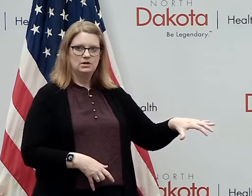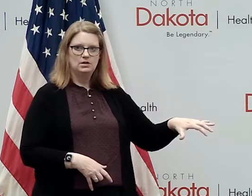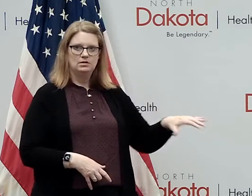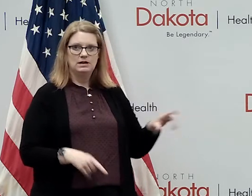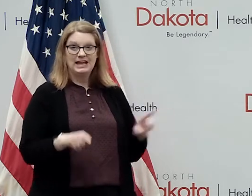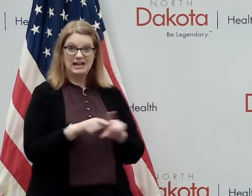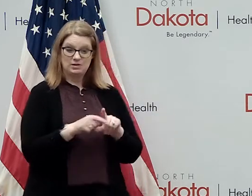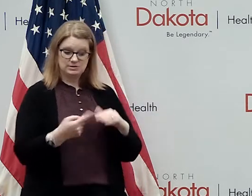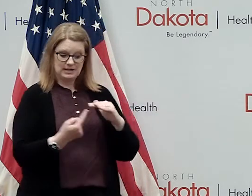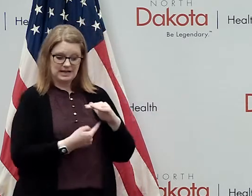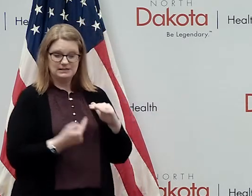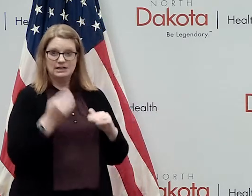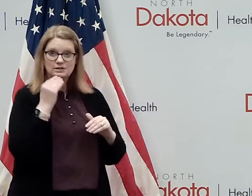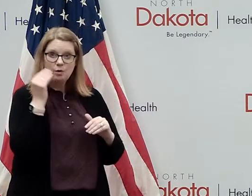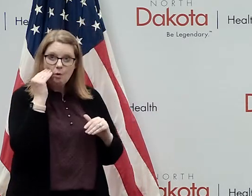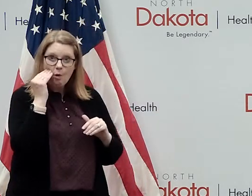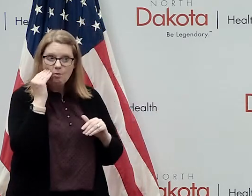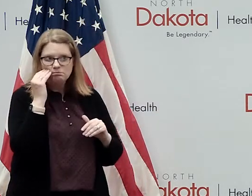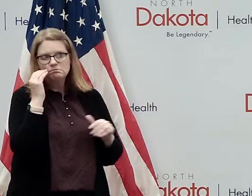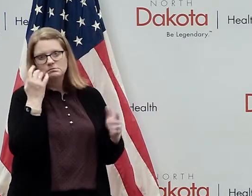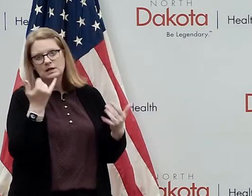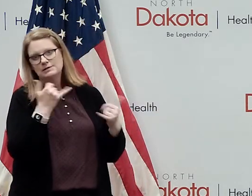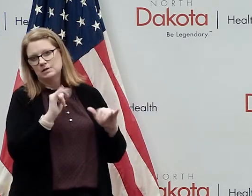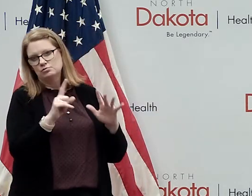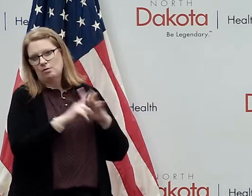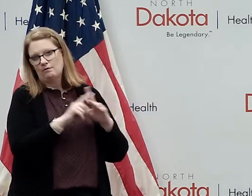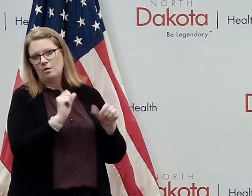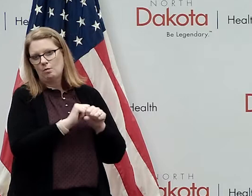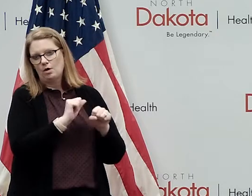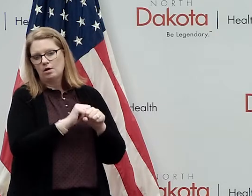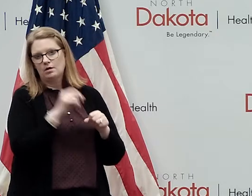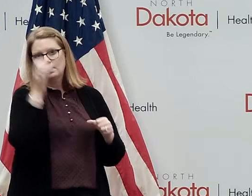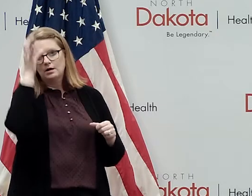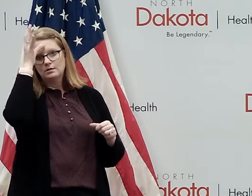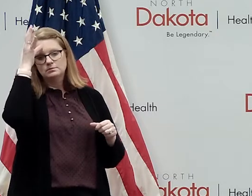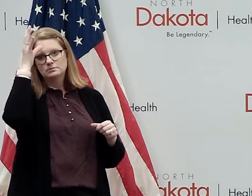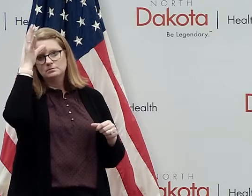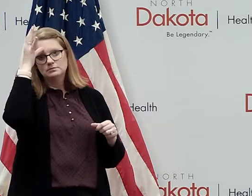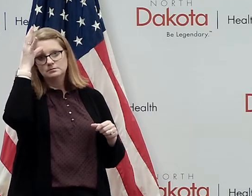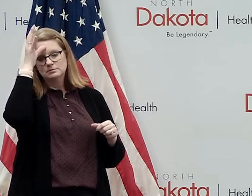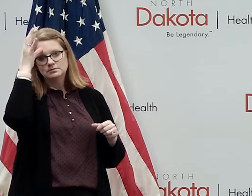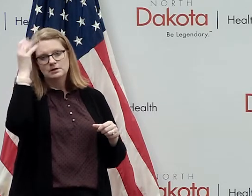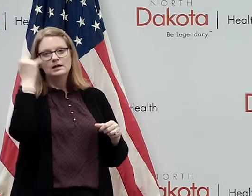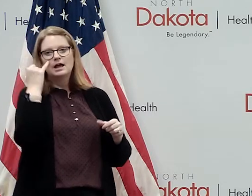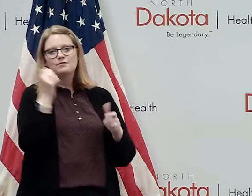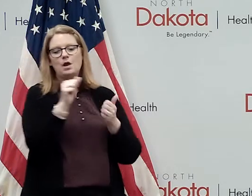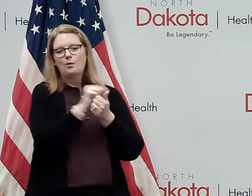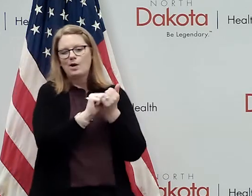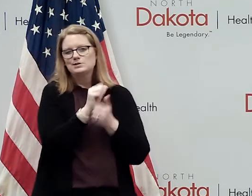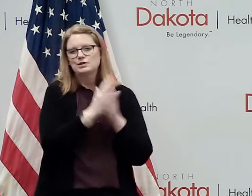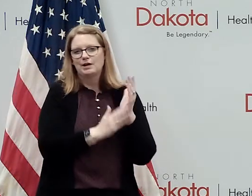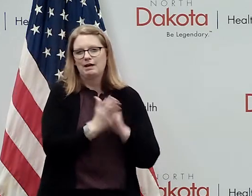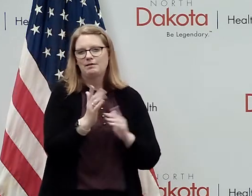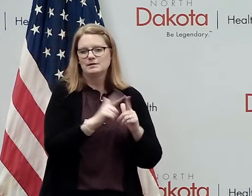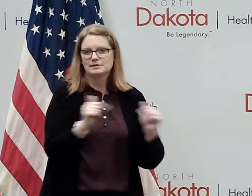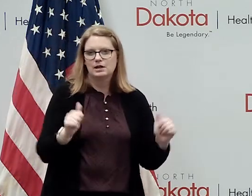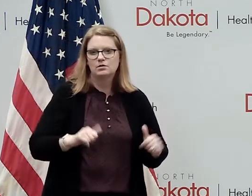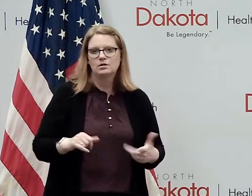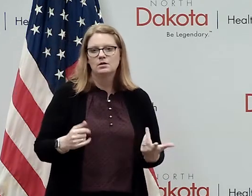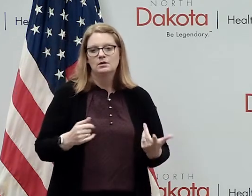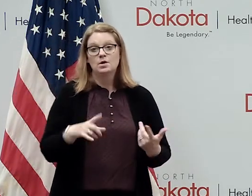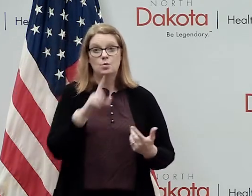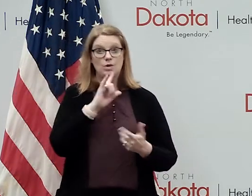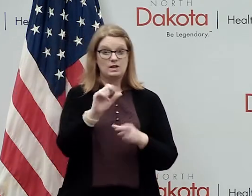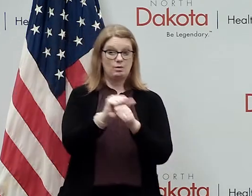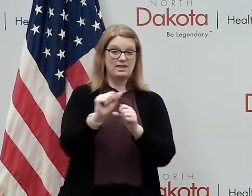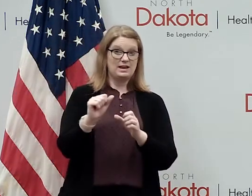home. They could still be showing up for work as long as they're, again, practicing all the right hand hygiene. So there's things that we would want to sit down and talk about with